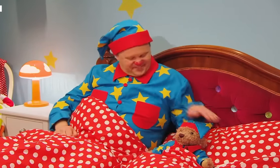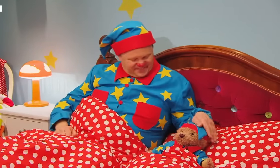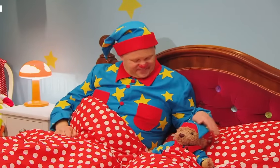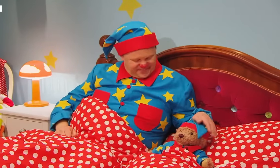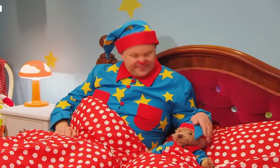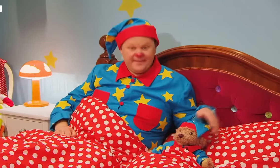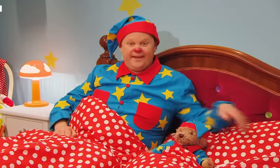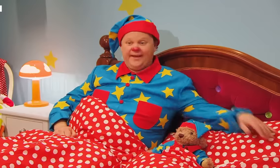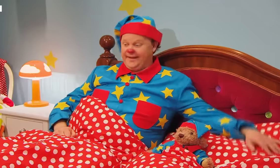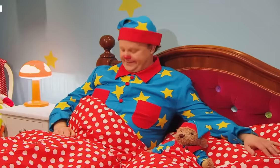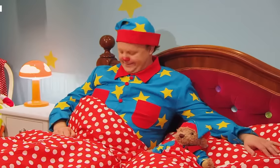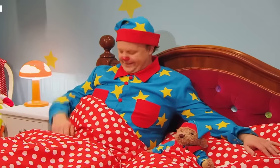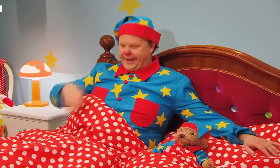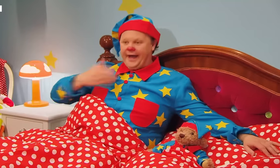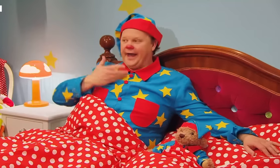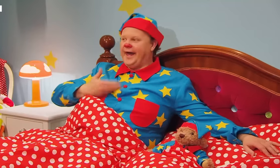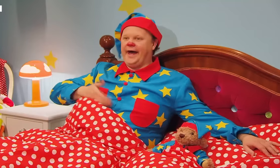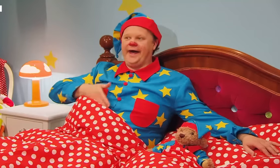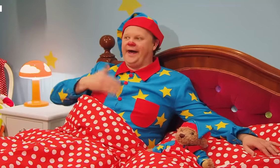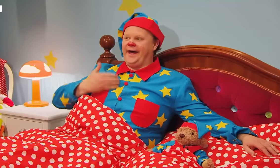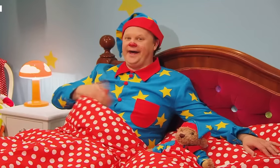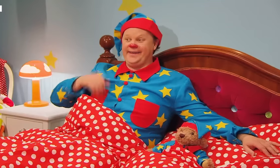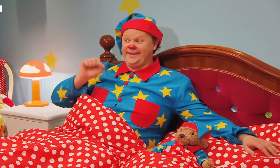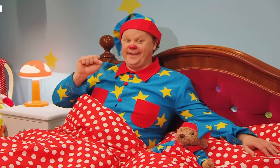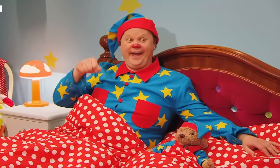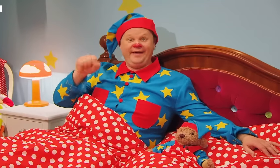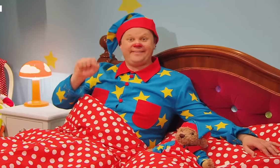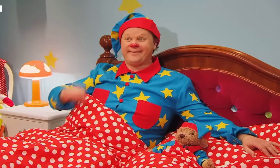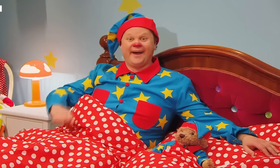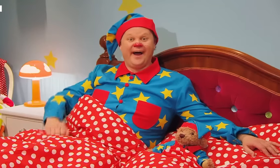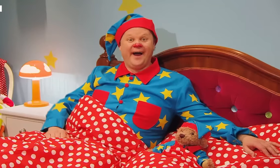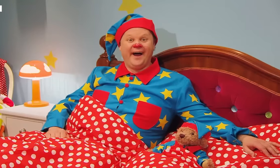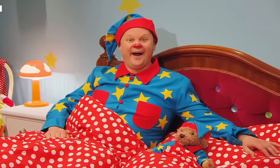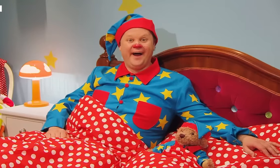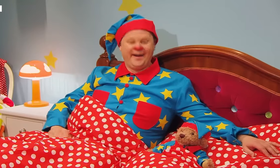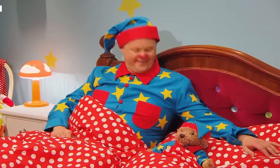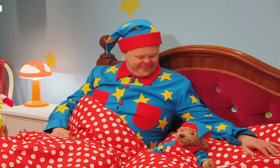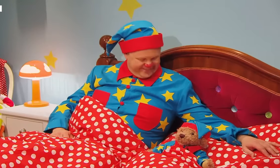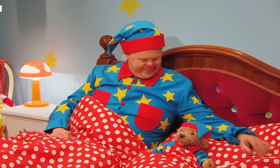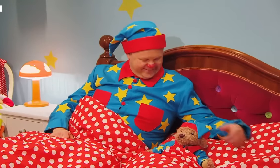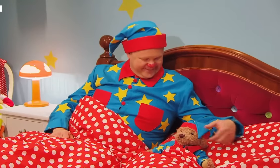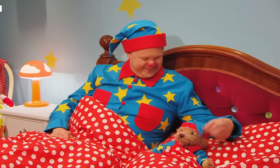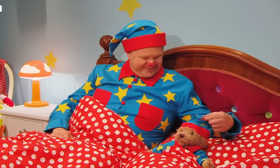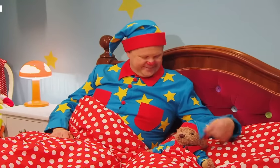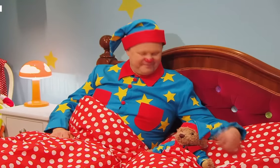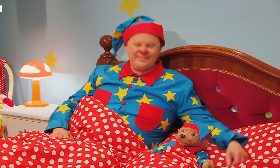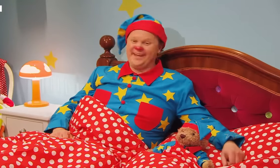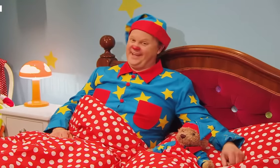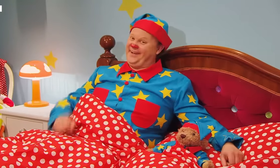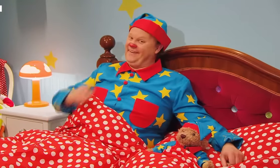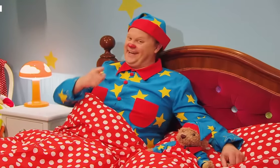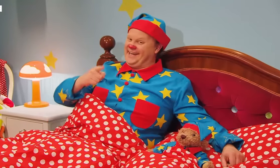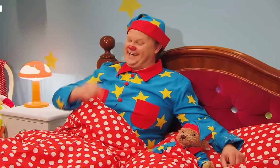your pyjamas on, Mr. Tumble? Yes. Have you washed your face and brushed your teeth?